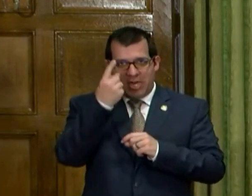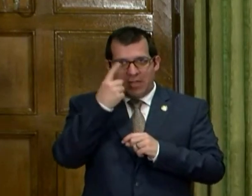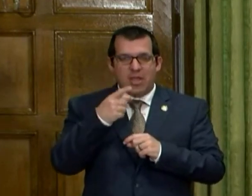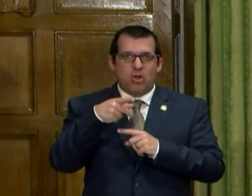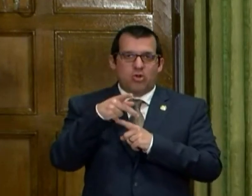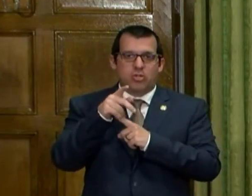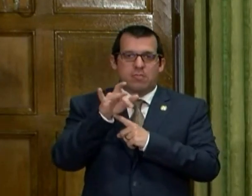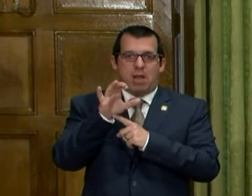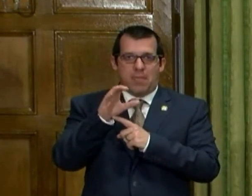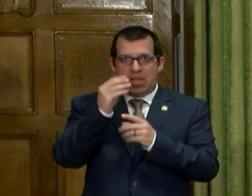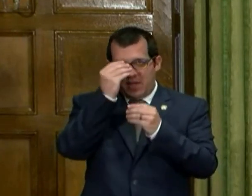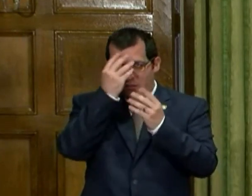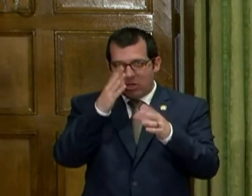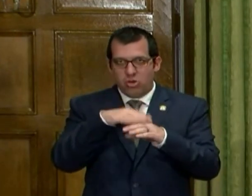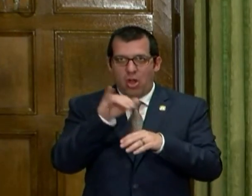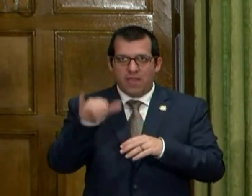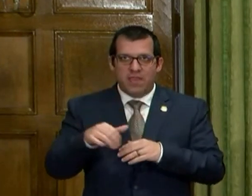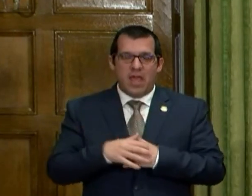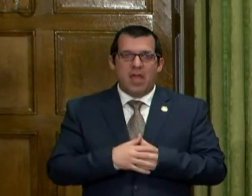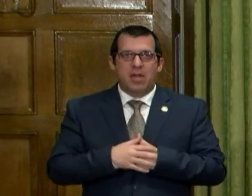that there's public information on that.